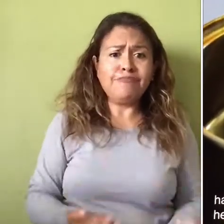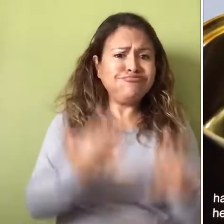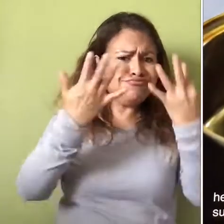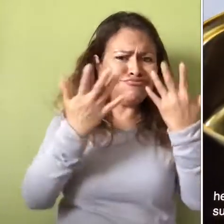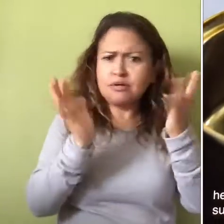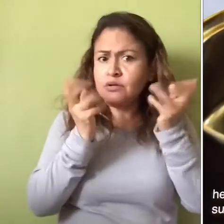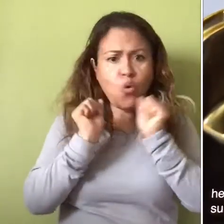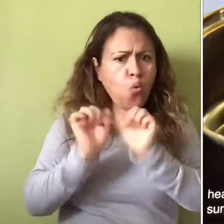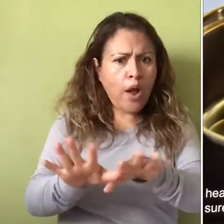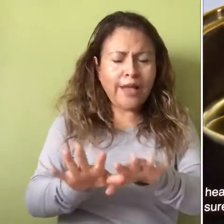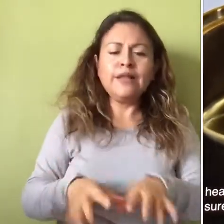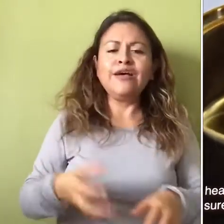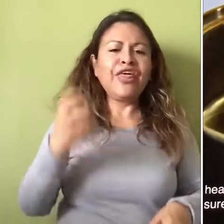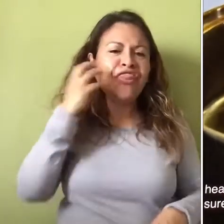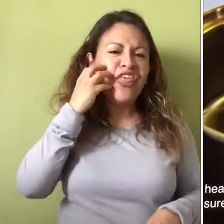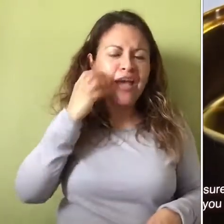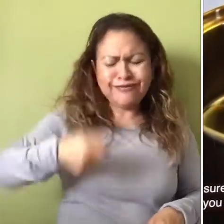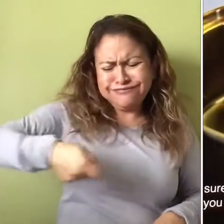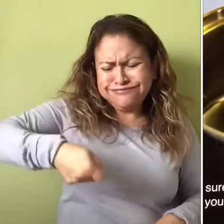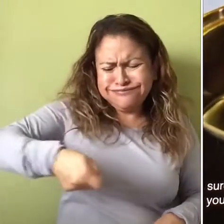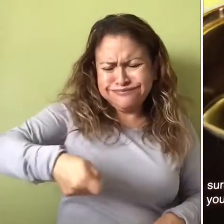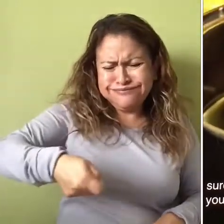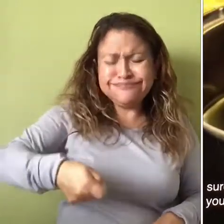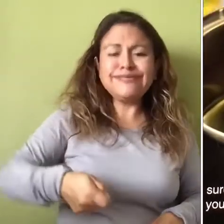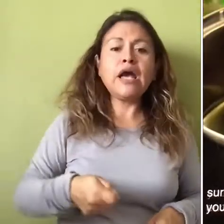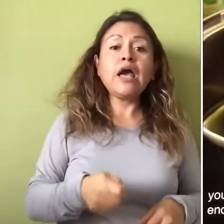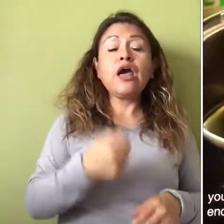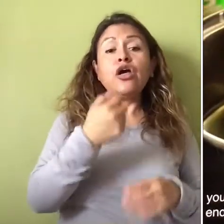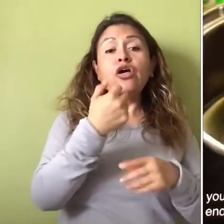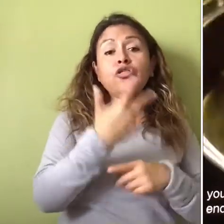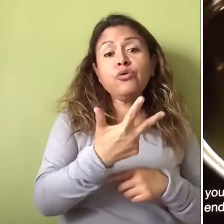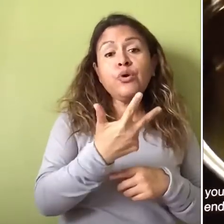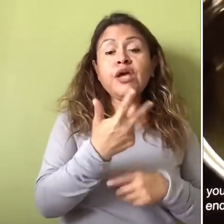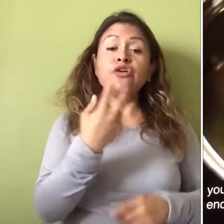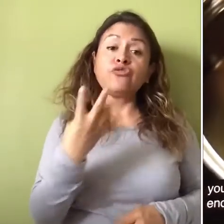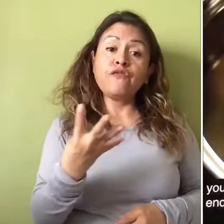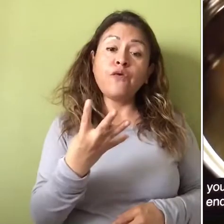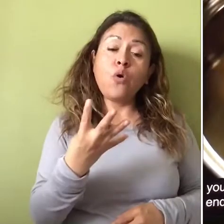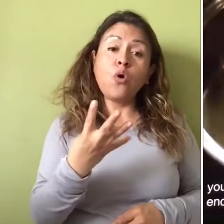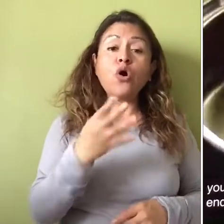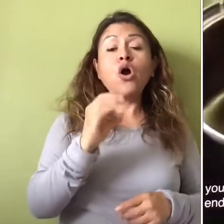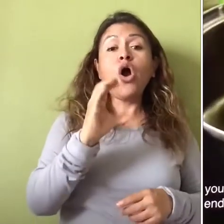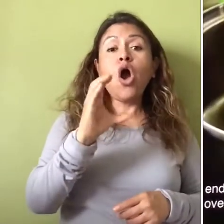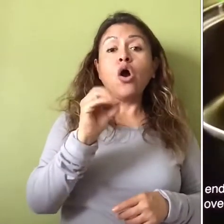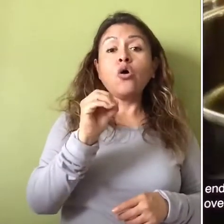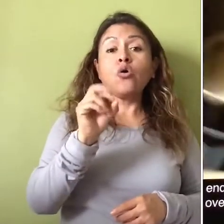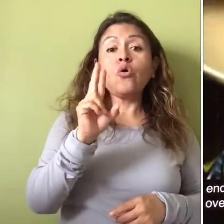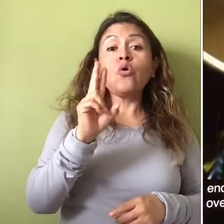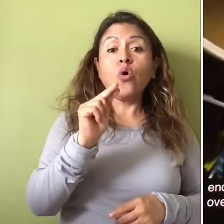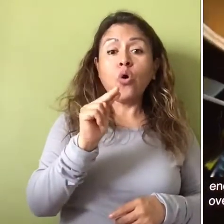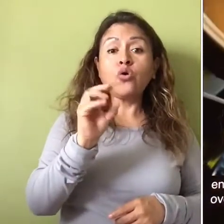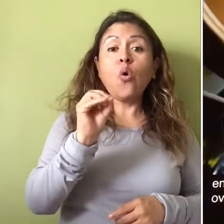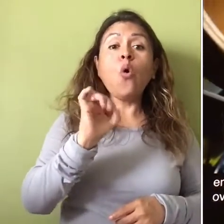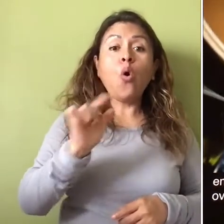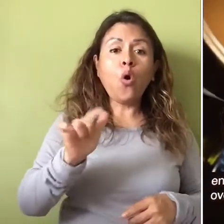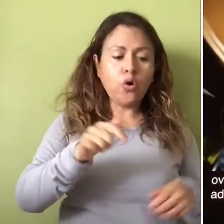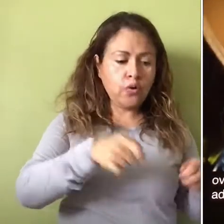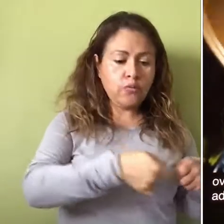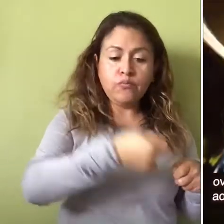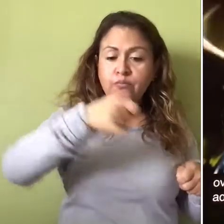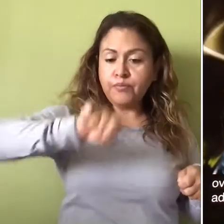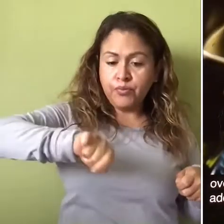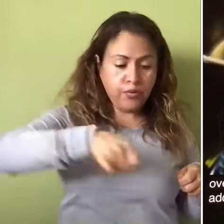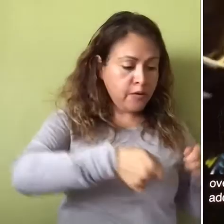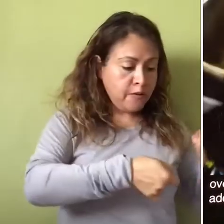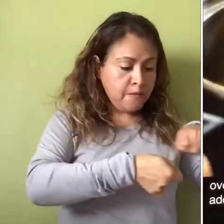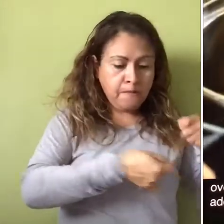over a medium-high heat, and I'm going to add in 3 to 4 tablespoons of corn oil. And you want to get this nice and hot. Once